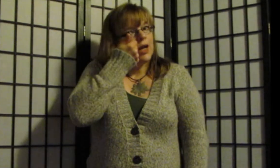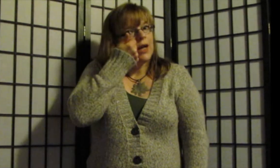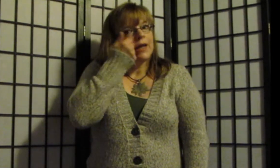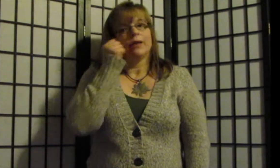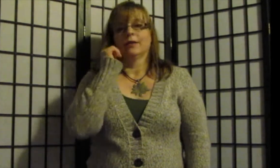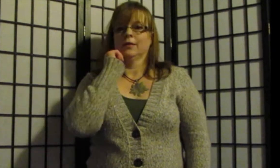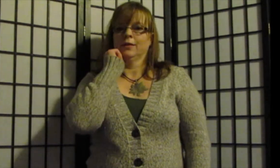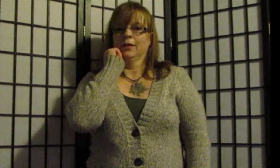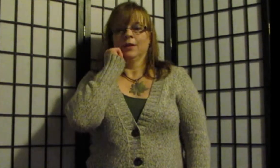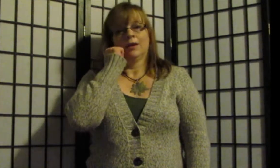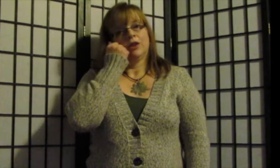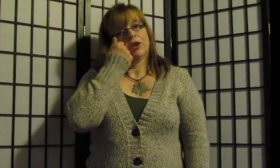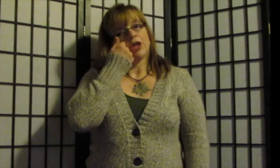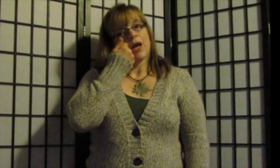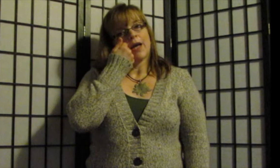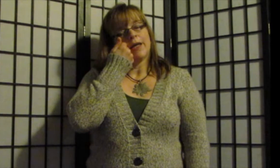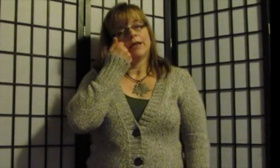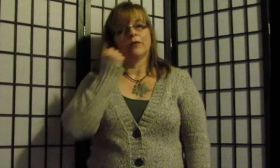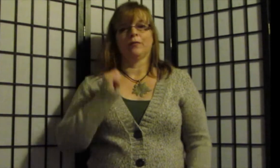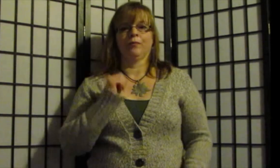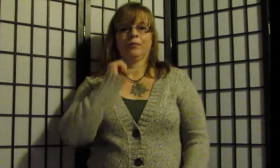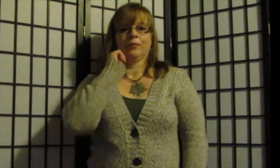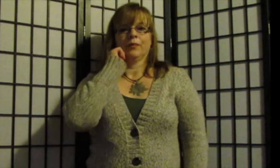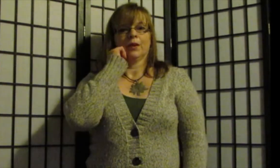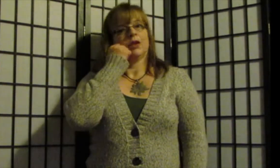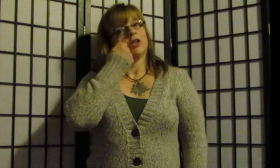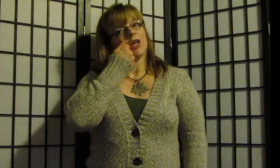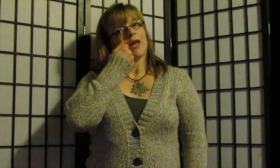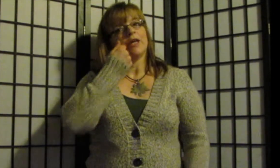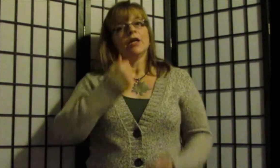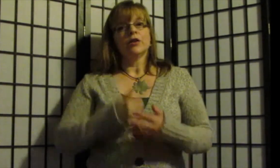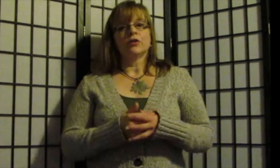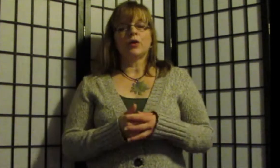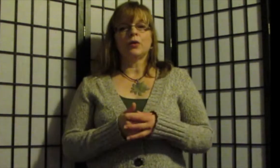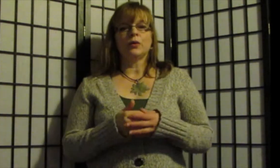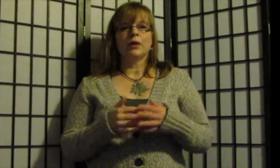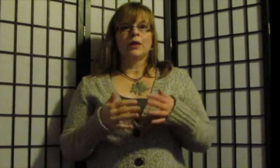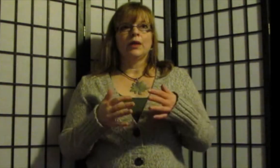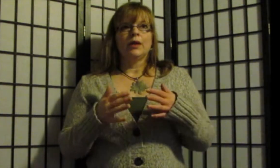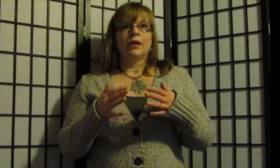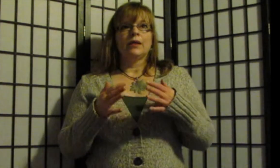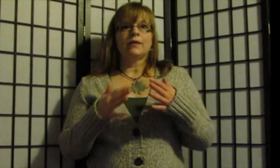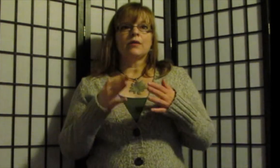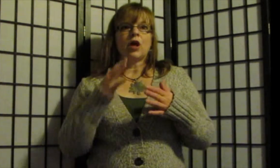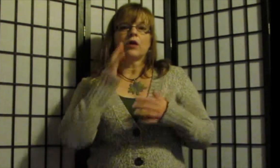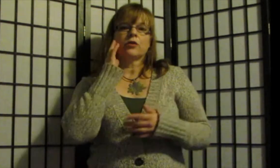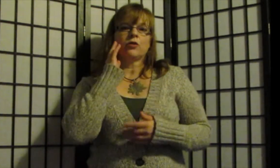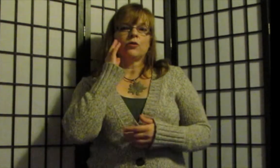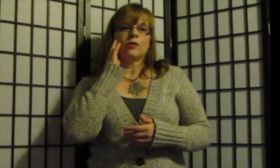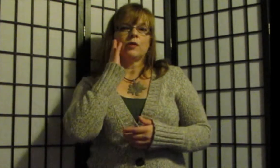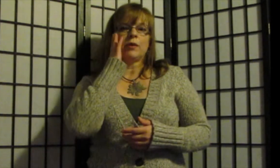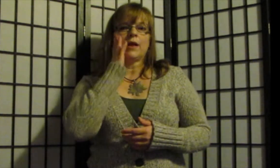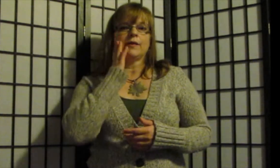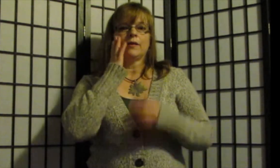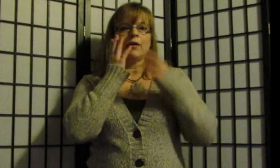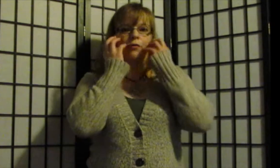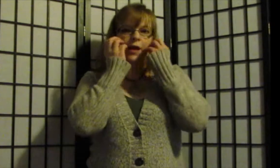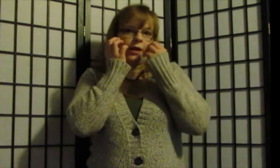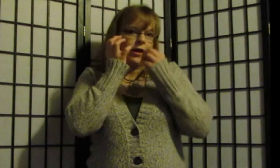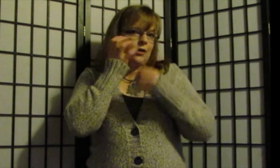Shy, shy, shy. So This is also symbolizing that red color